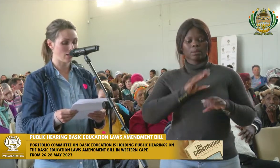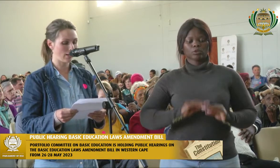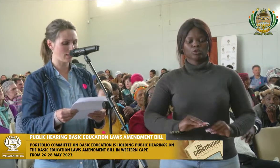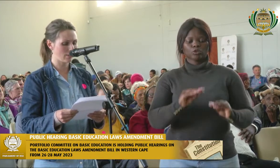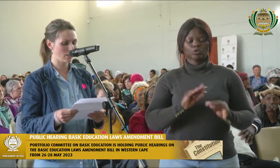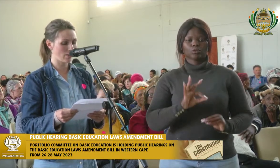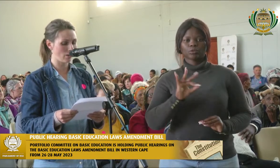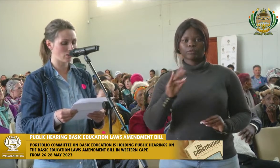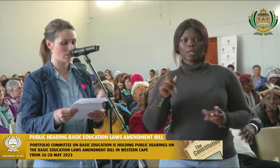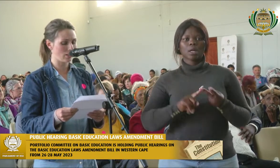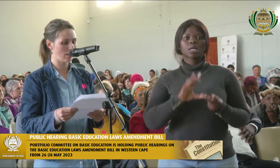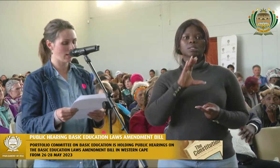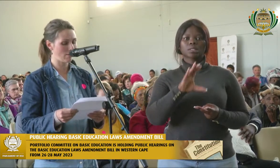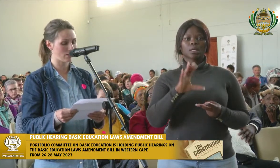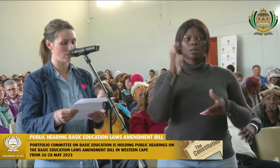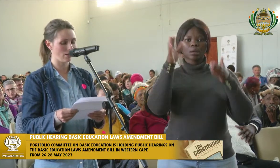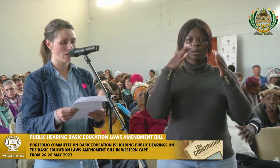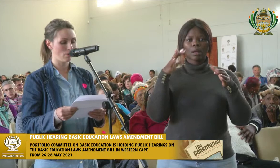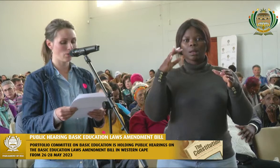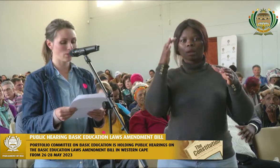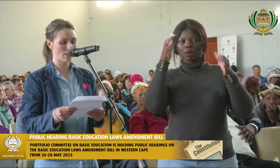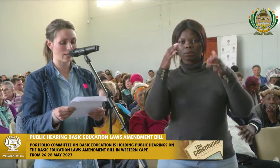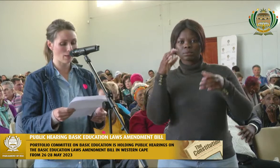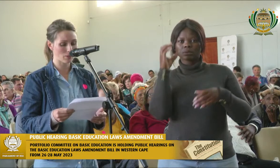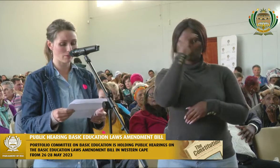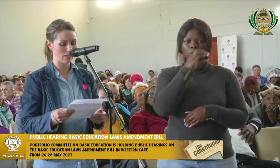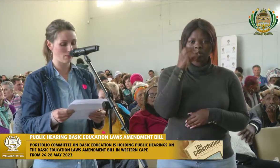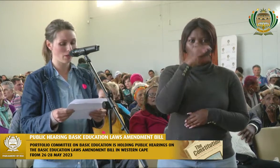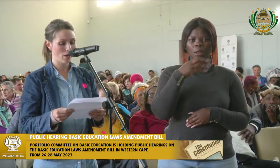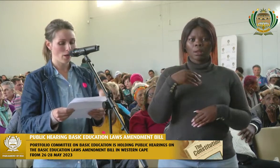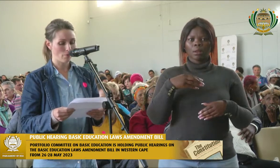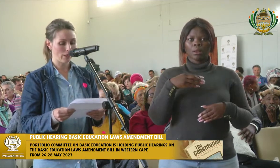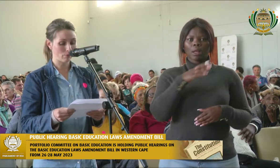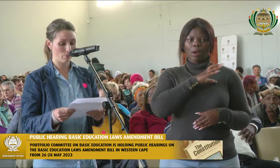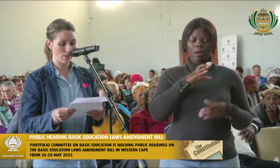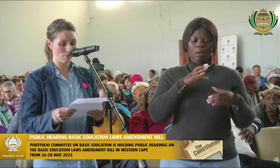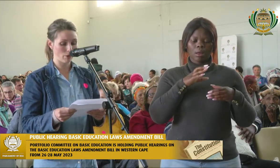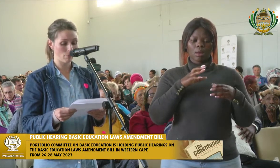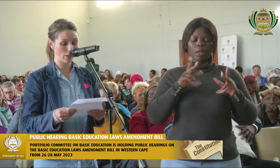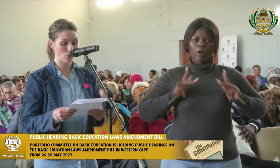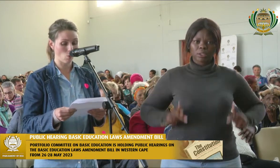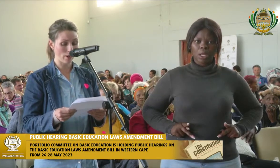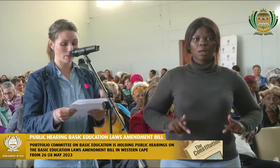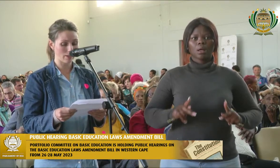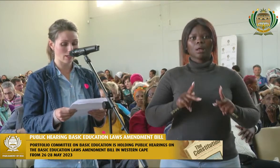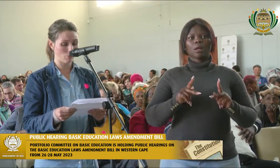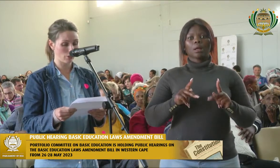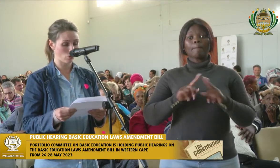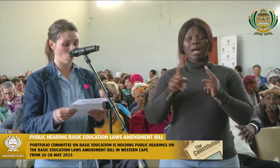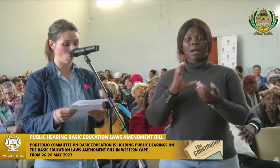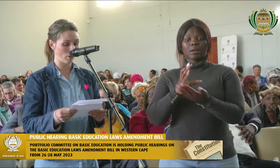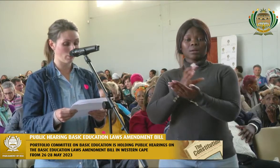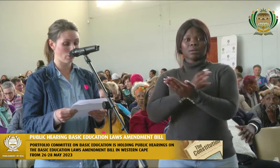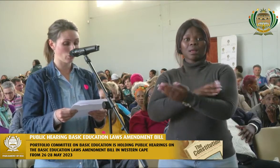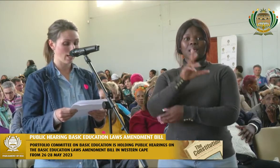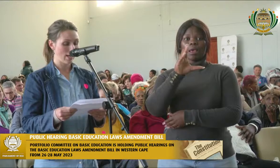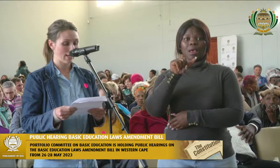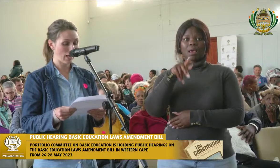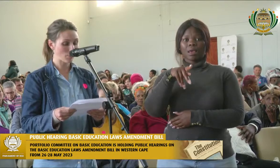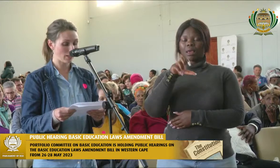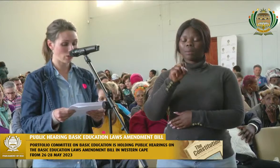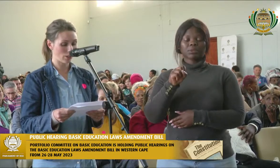C, creativity, curiosity, character versus a CAPS curriculum that promotes a one curriculum fits all